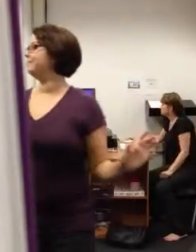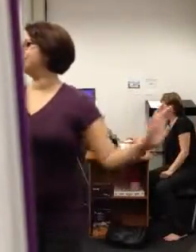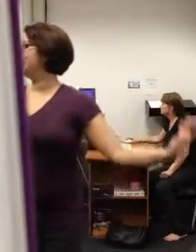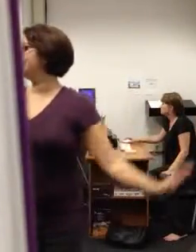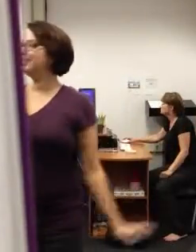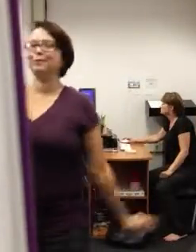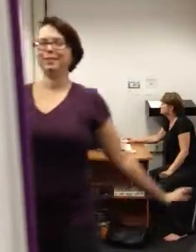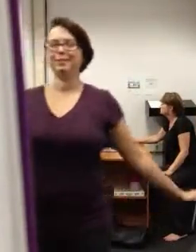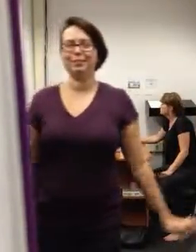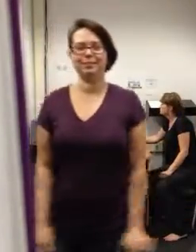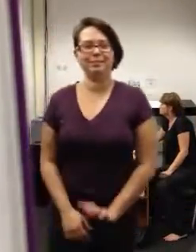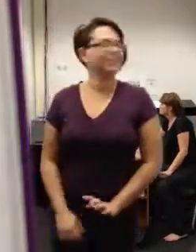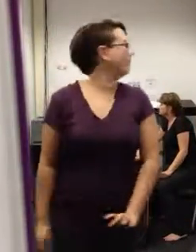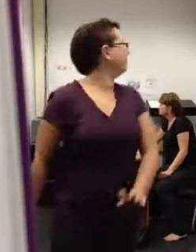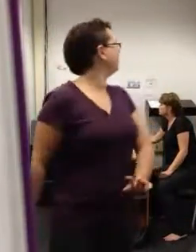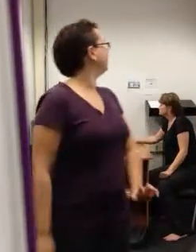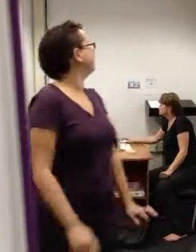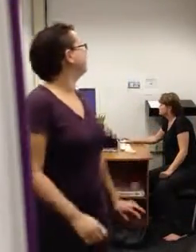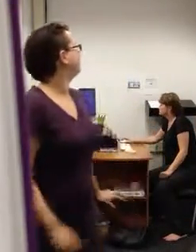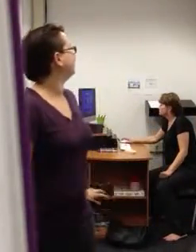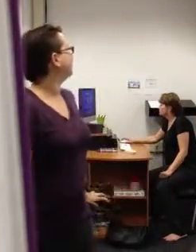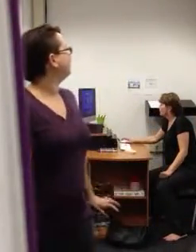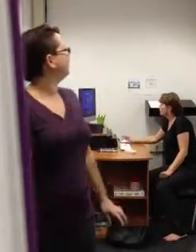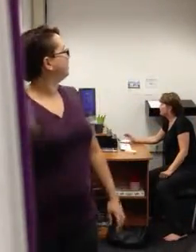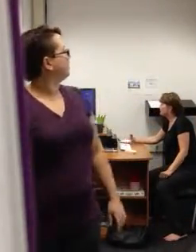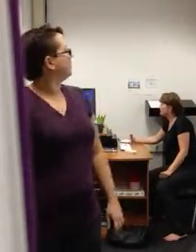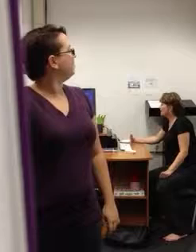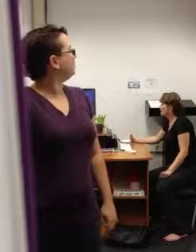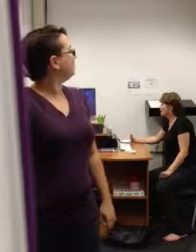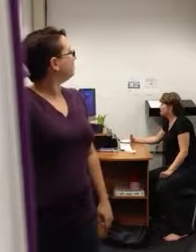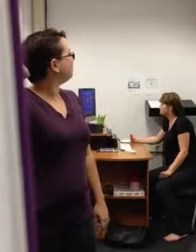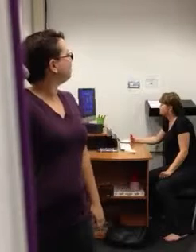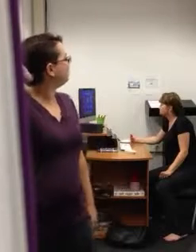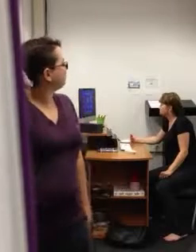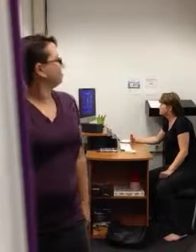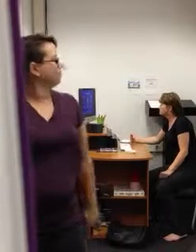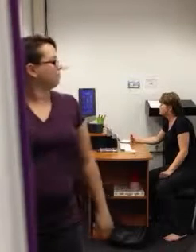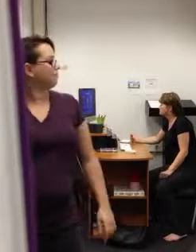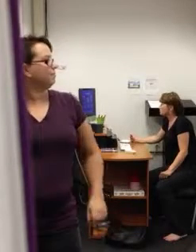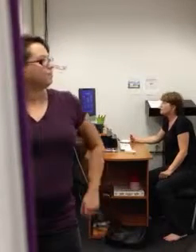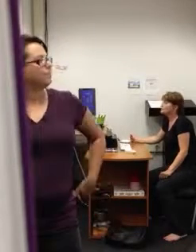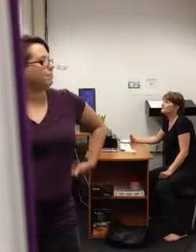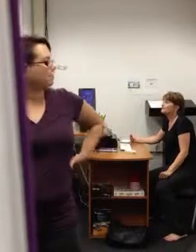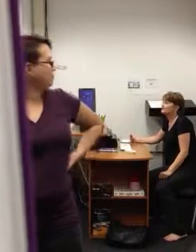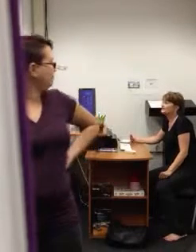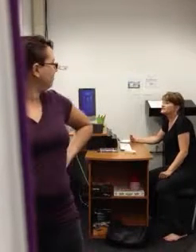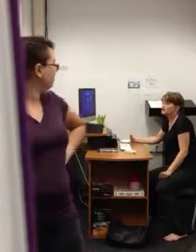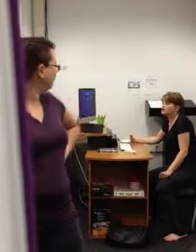I guess it could restart. All right, I was we'll like, try it again. standing there. You're going to perfect this first